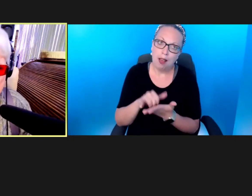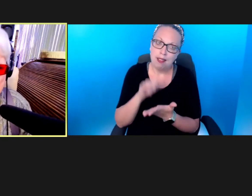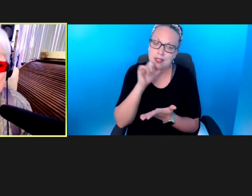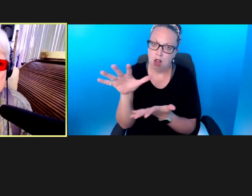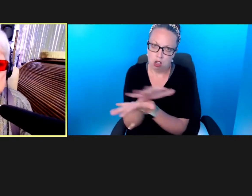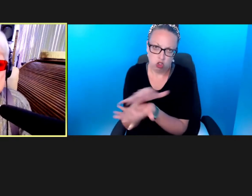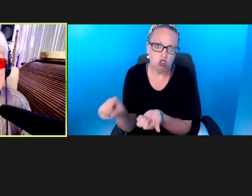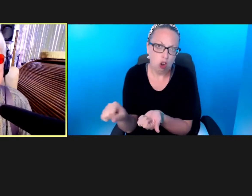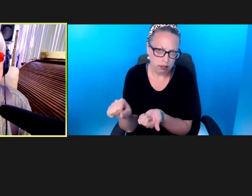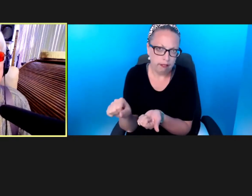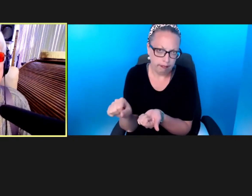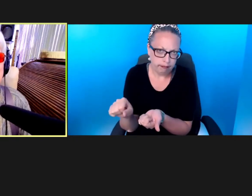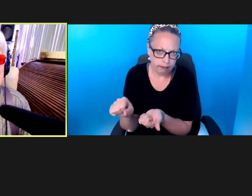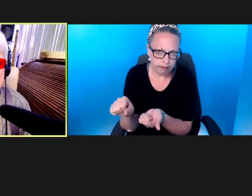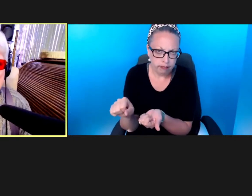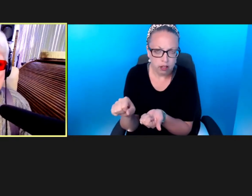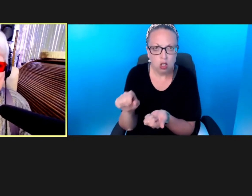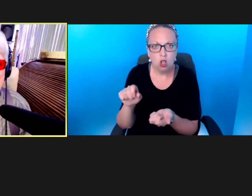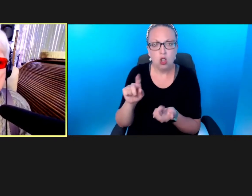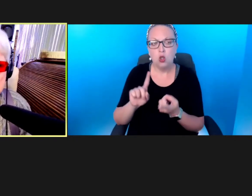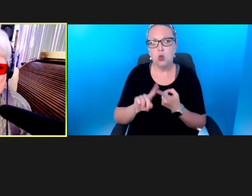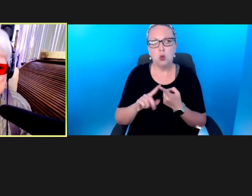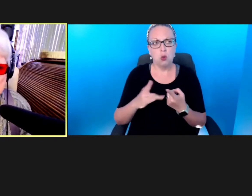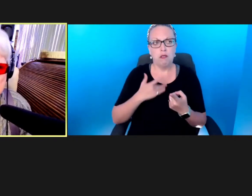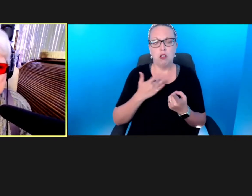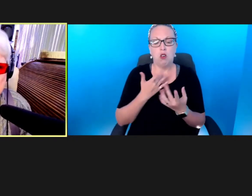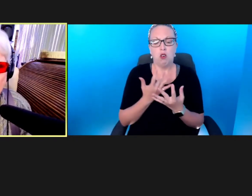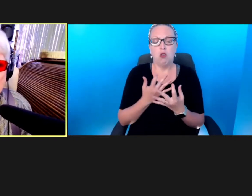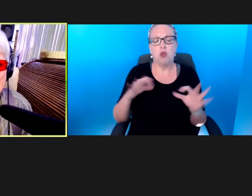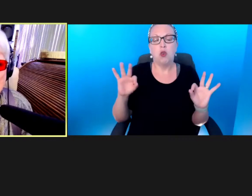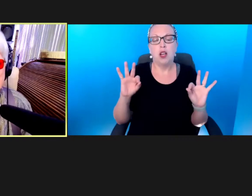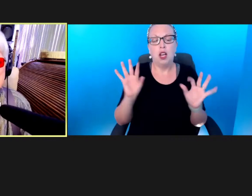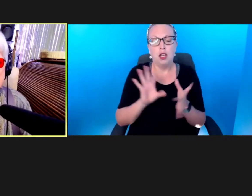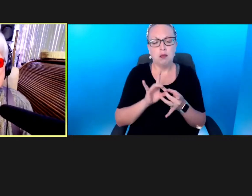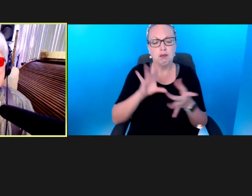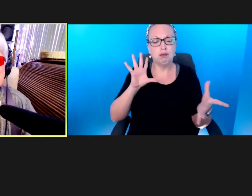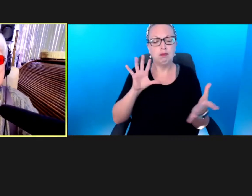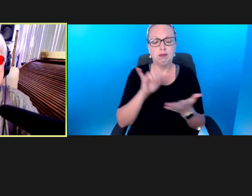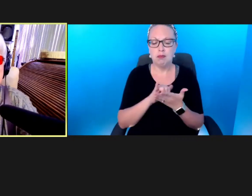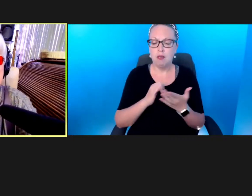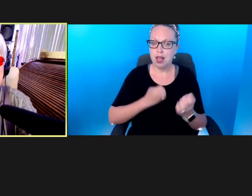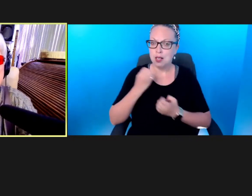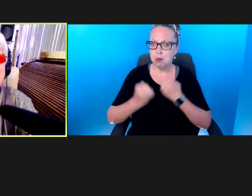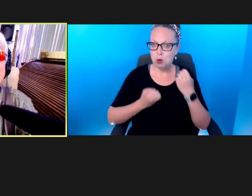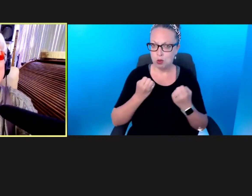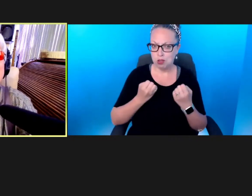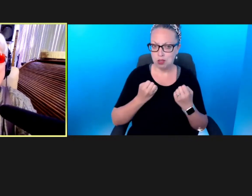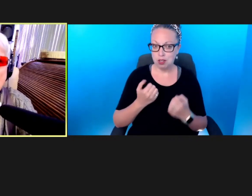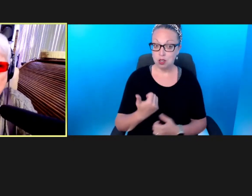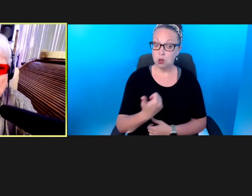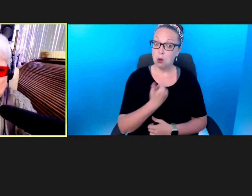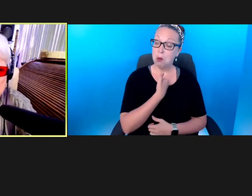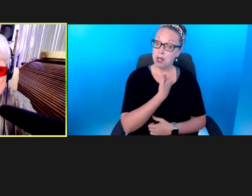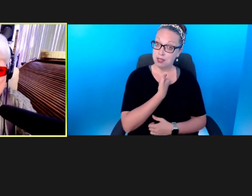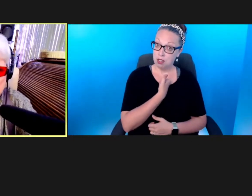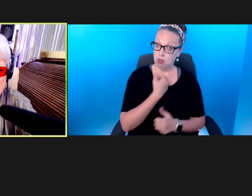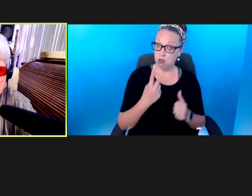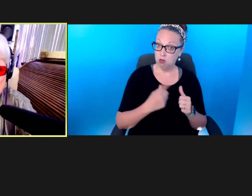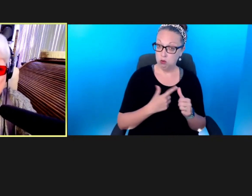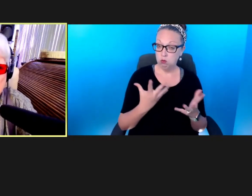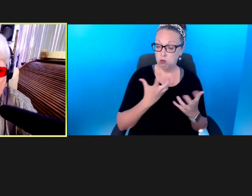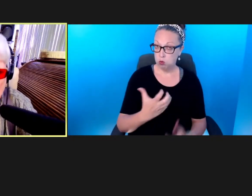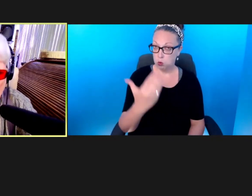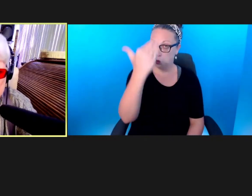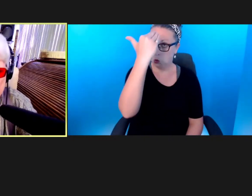destructive, to free ourselves from the emotion? What I try to do is, first of all, know what I'm